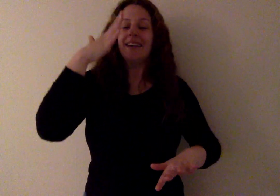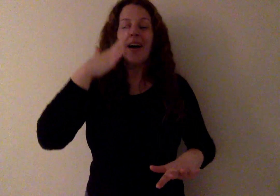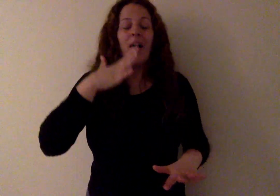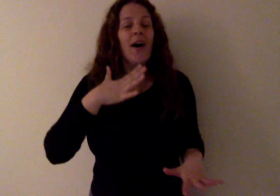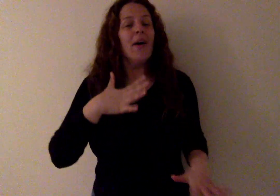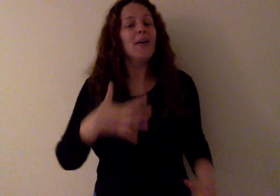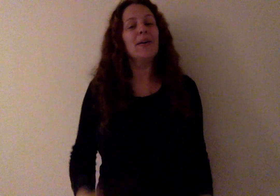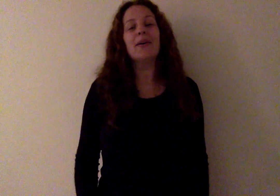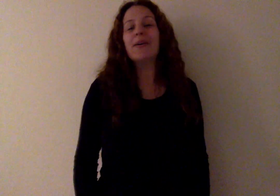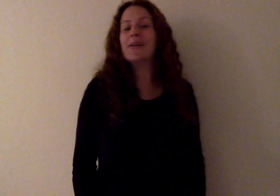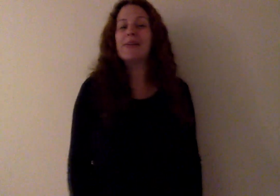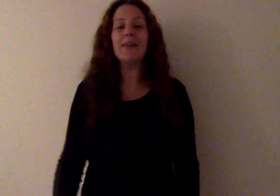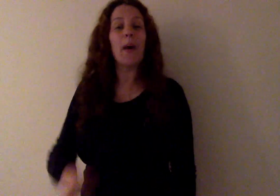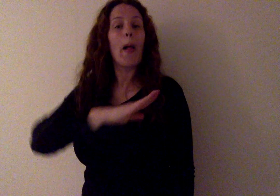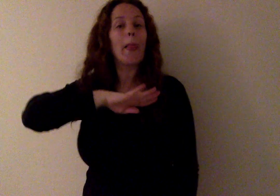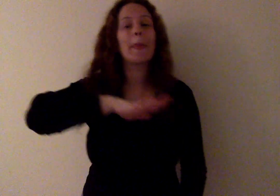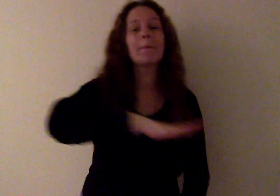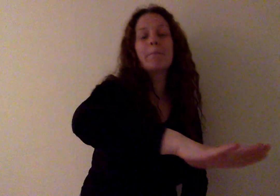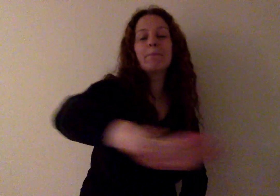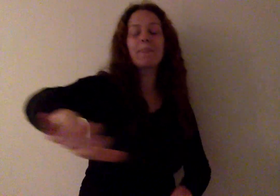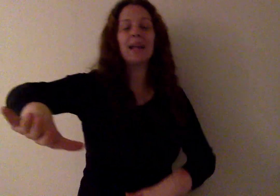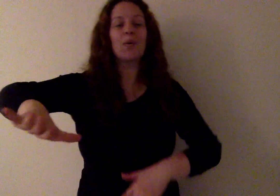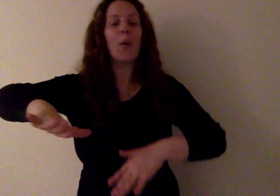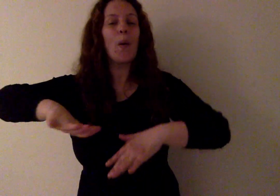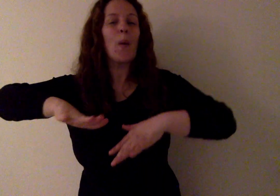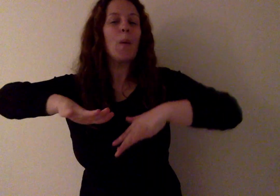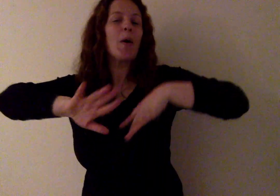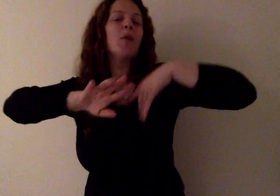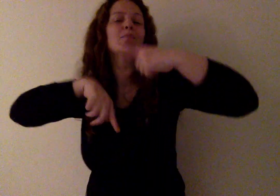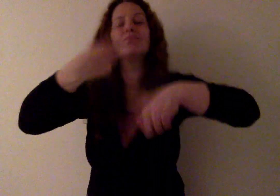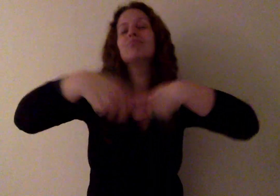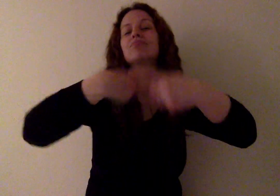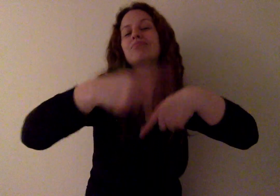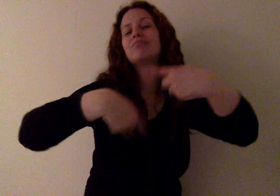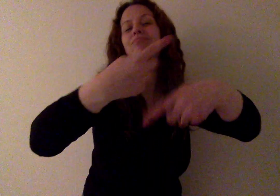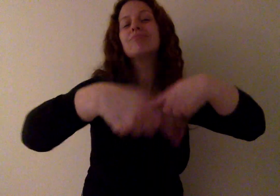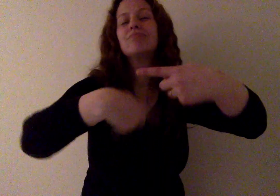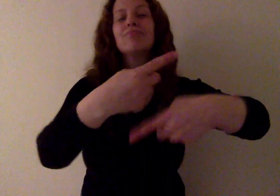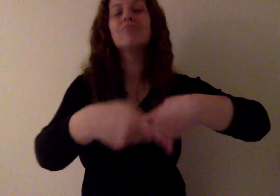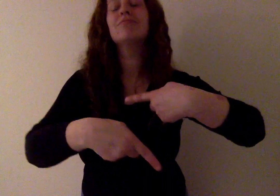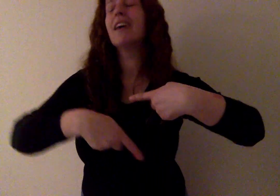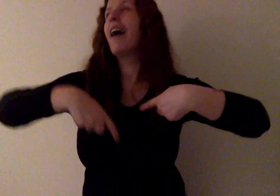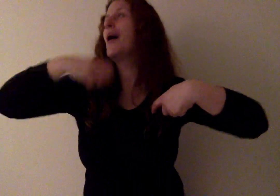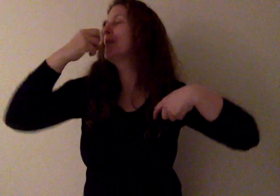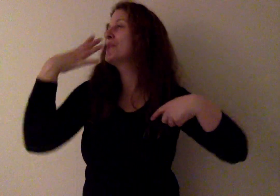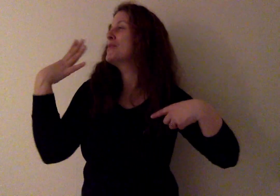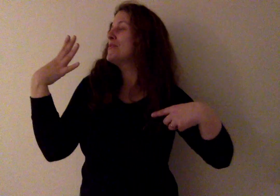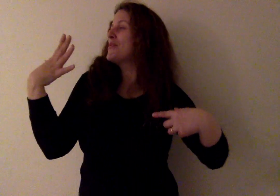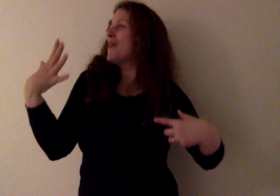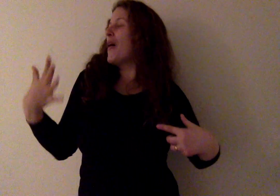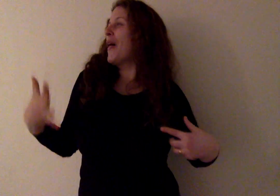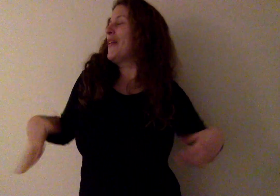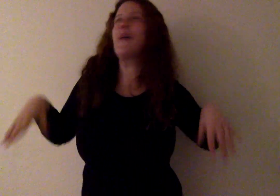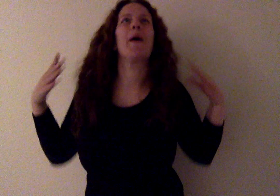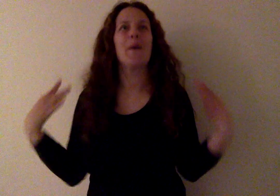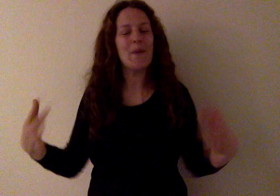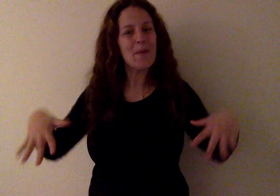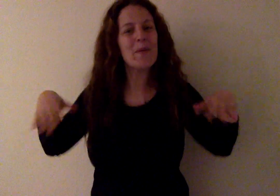himself rolling in the warm grass of a great meadow. This is fine, he said